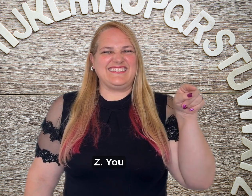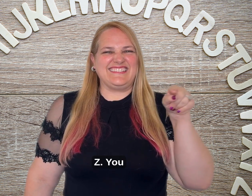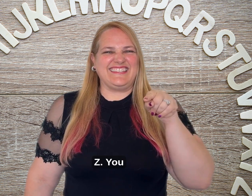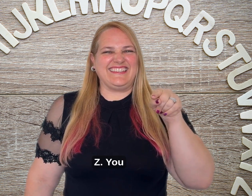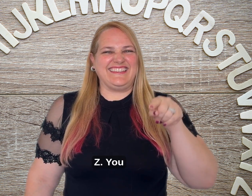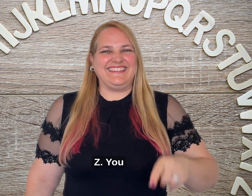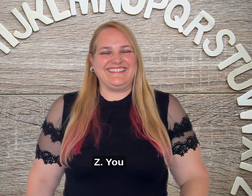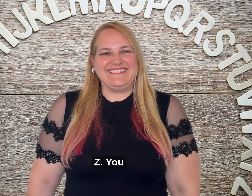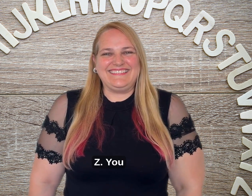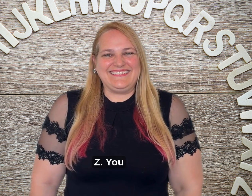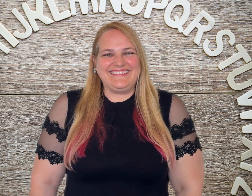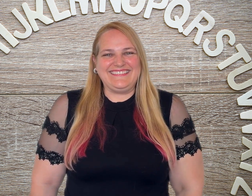Z.